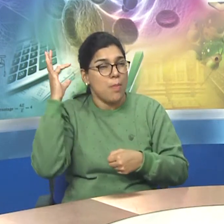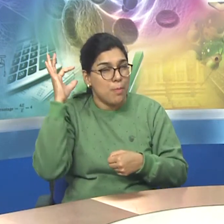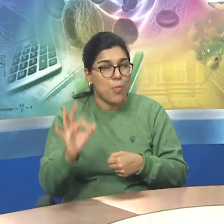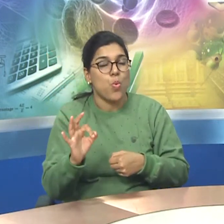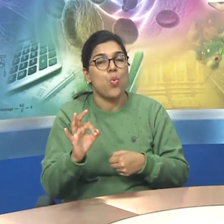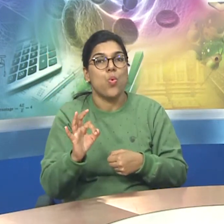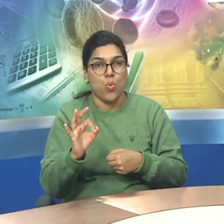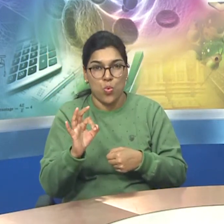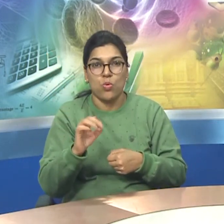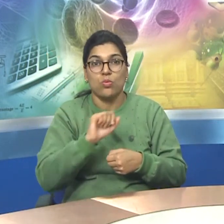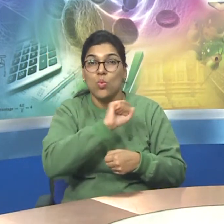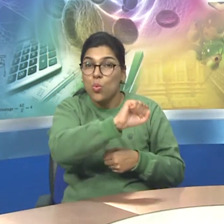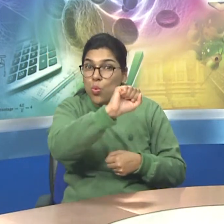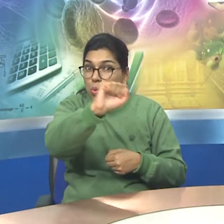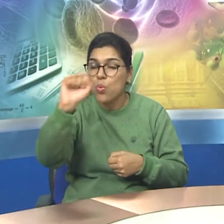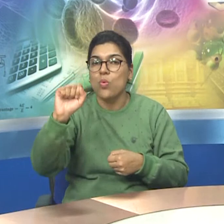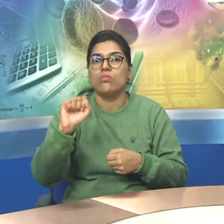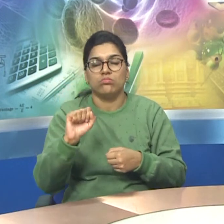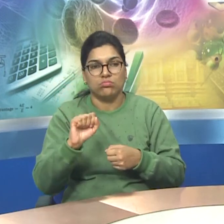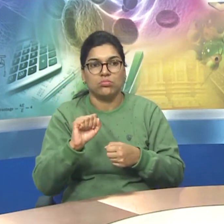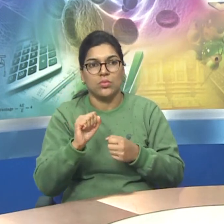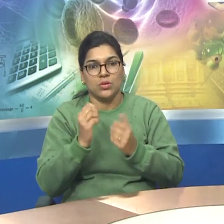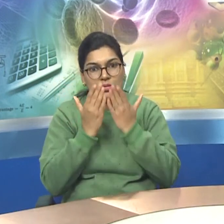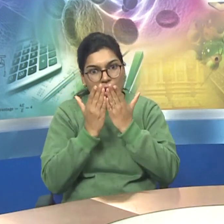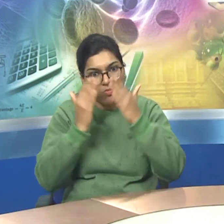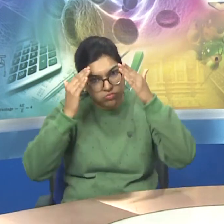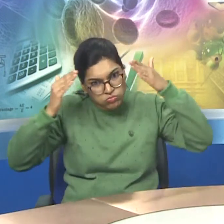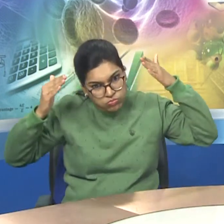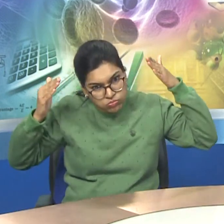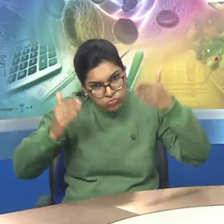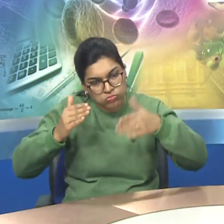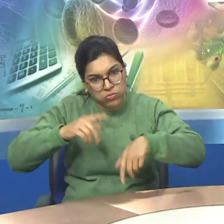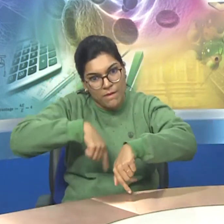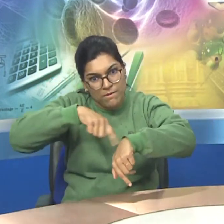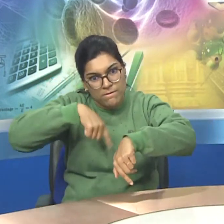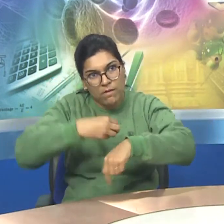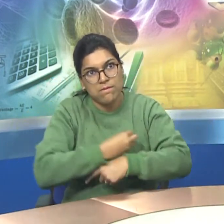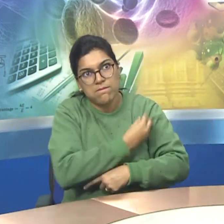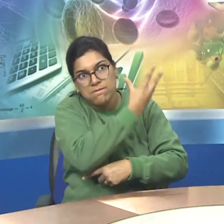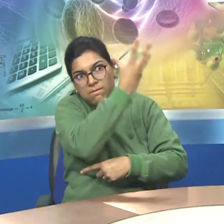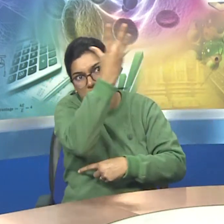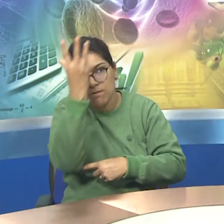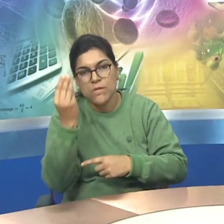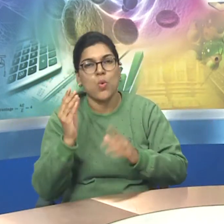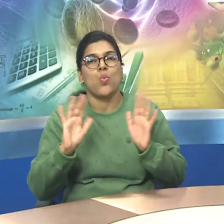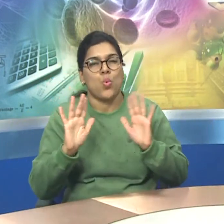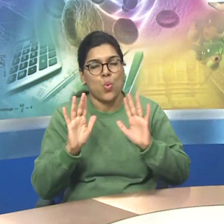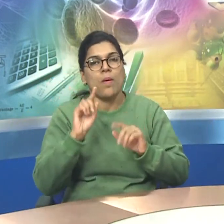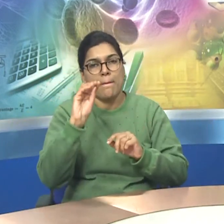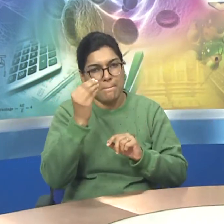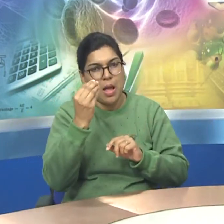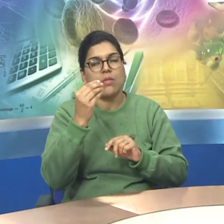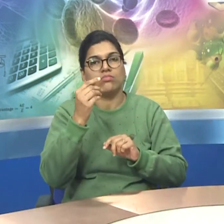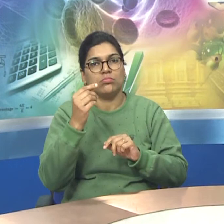So in today's video we read the poem Liesure and we understood about the